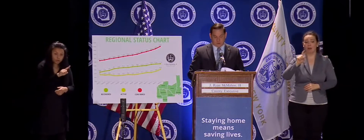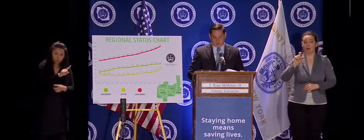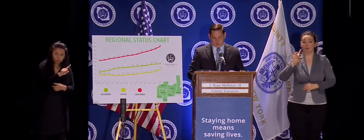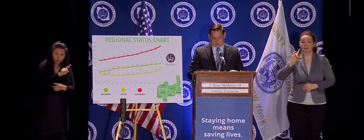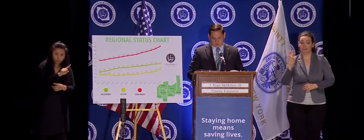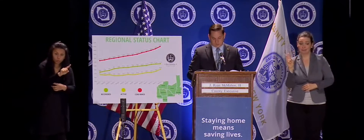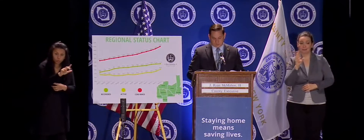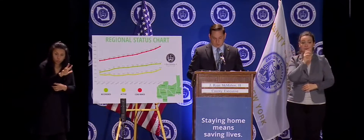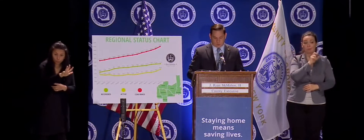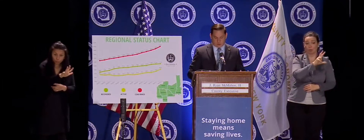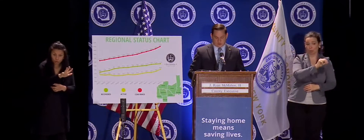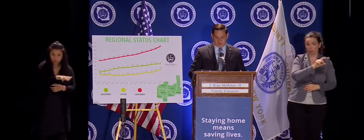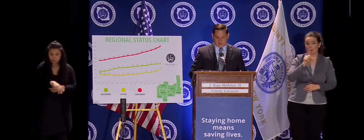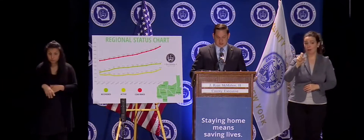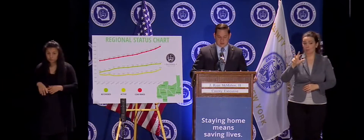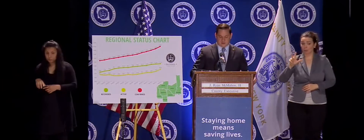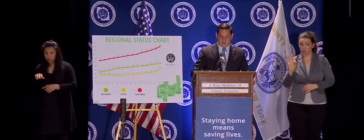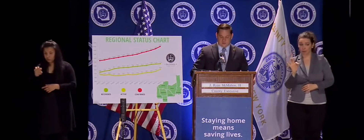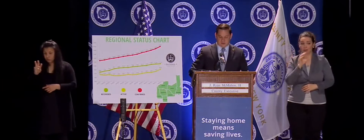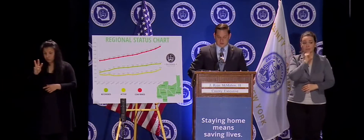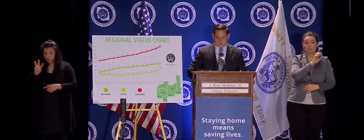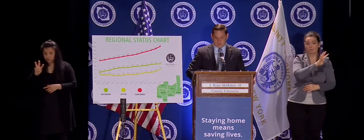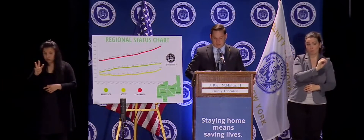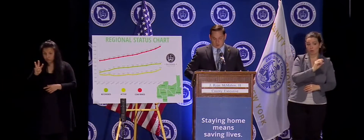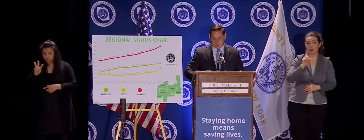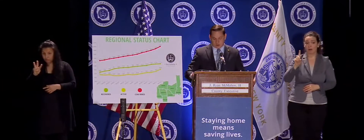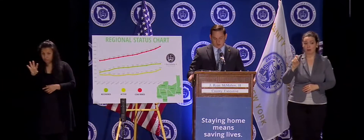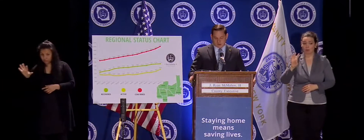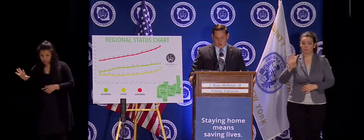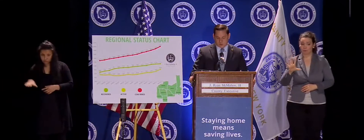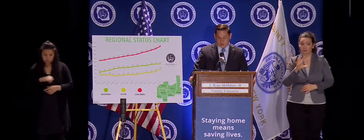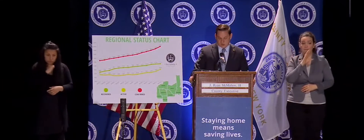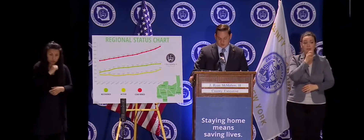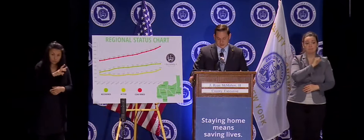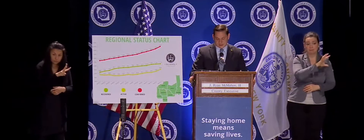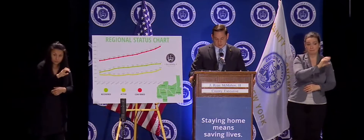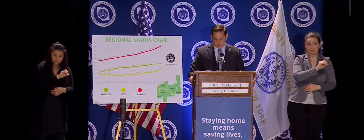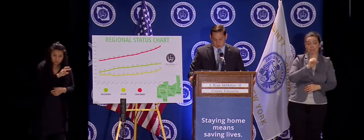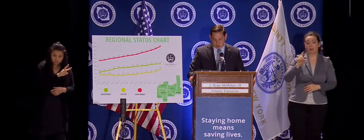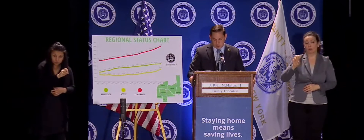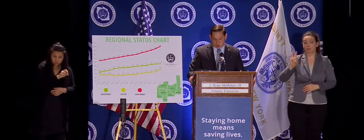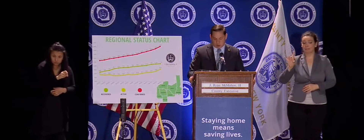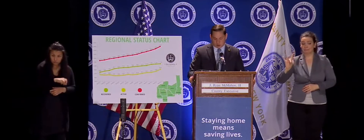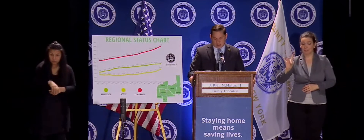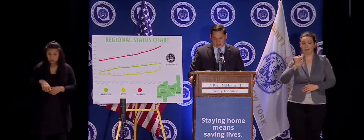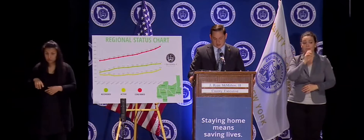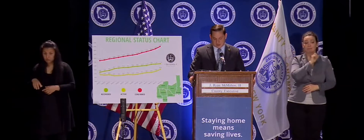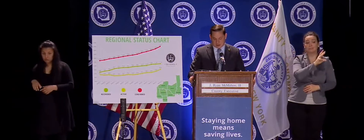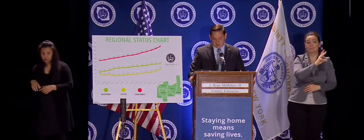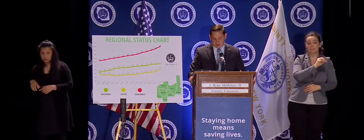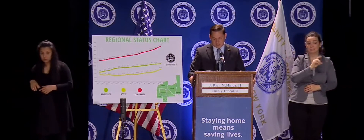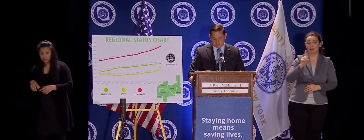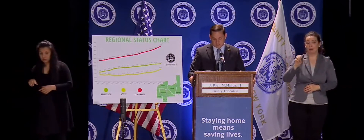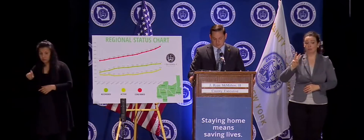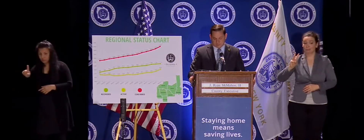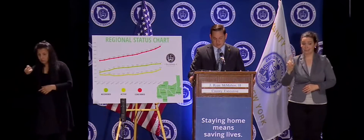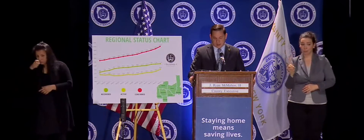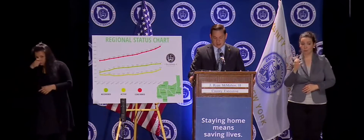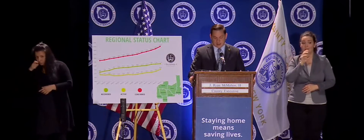in their 40s, 178 in their 50s, 161 in their 60s, 109 in their